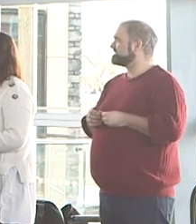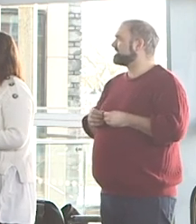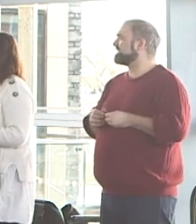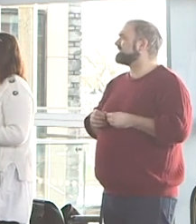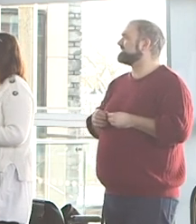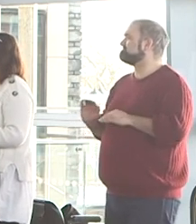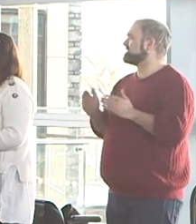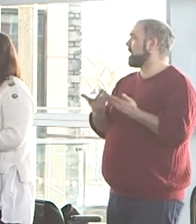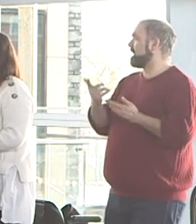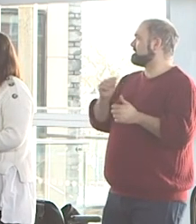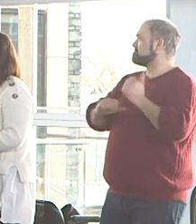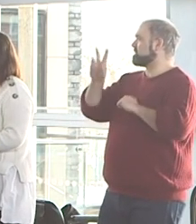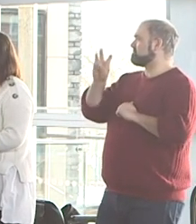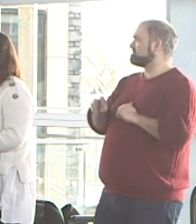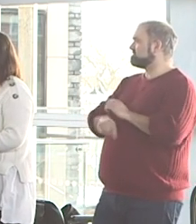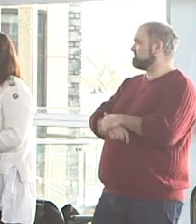Cymru.